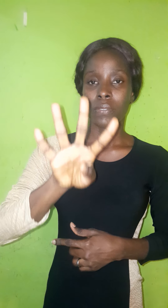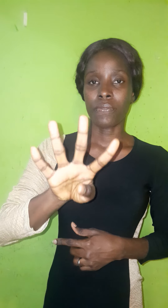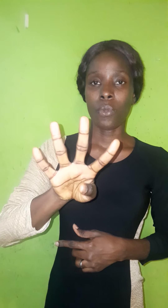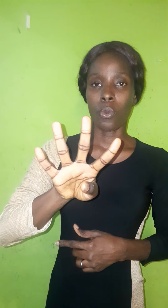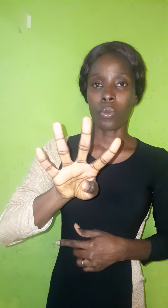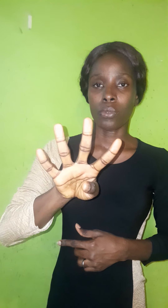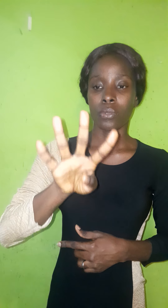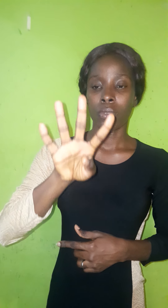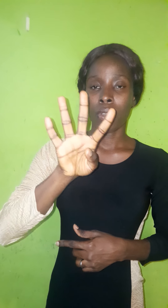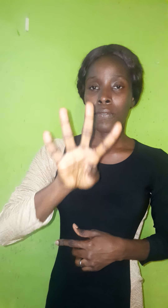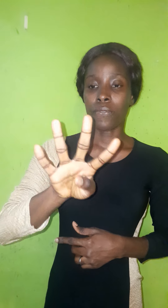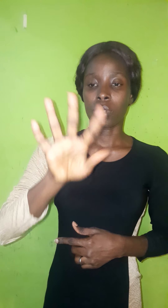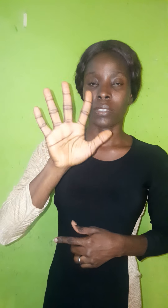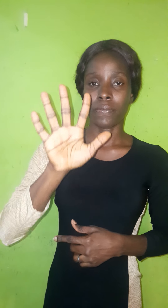44, 45,